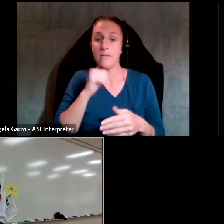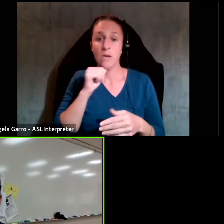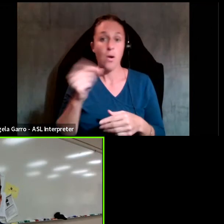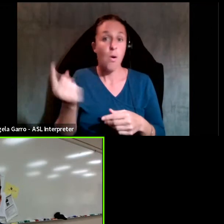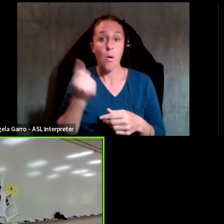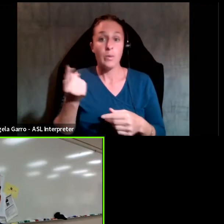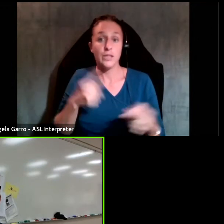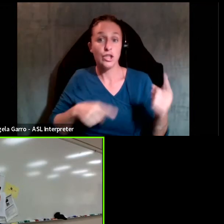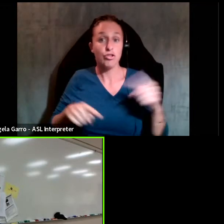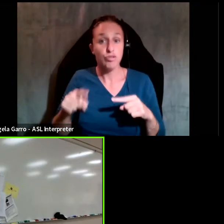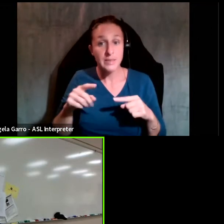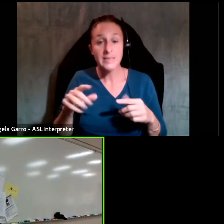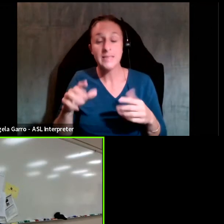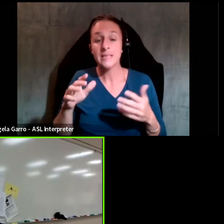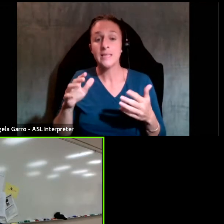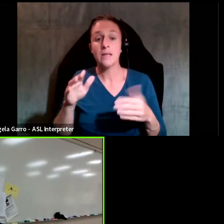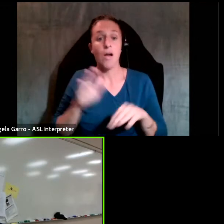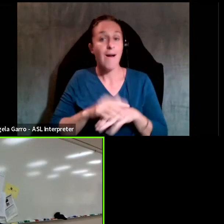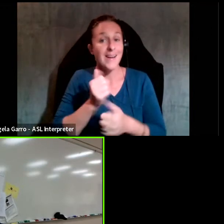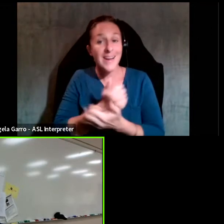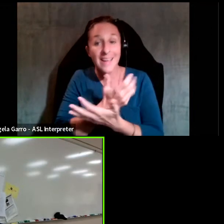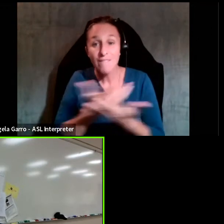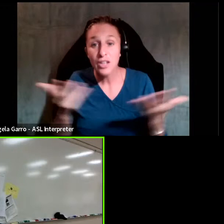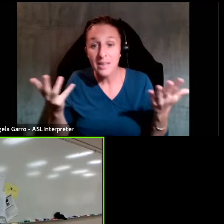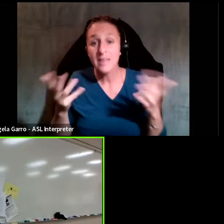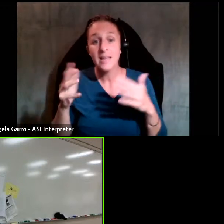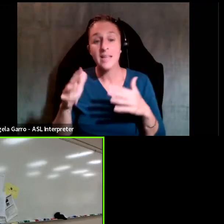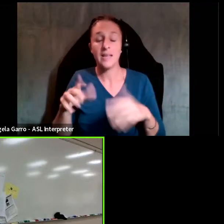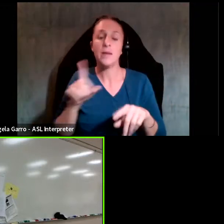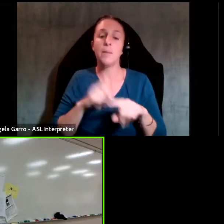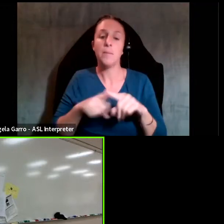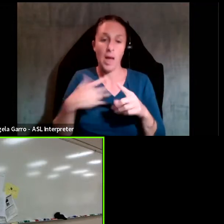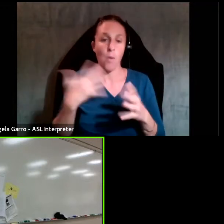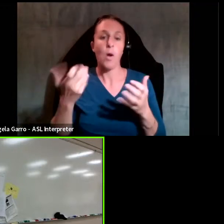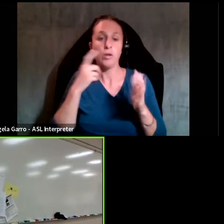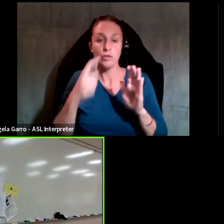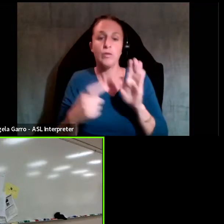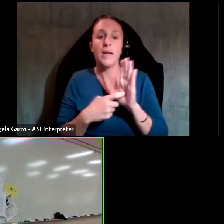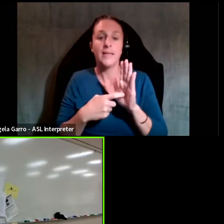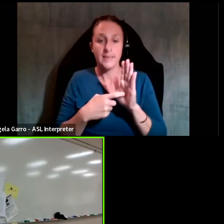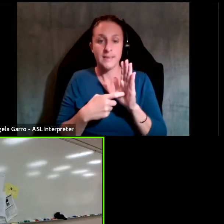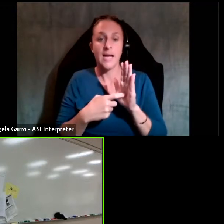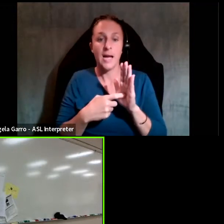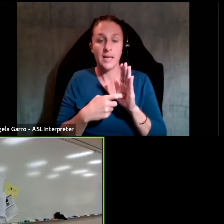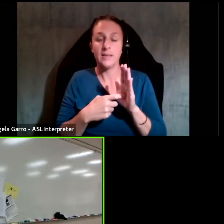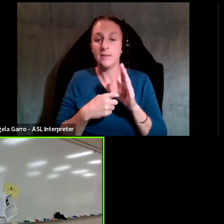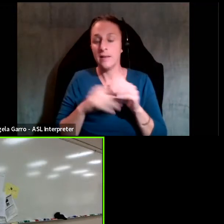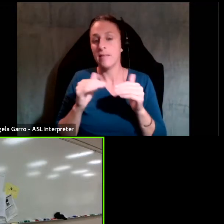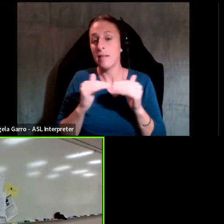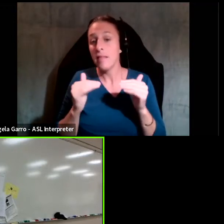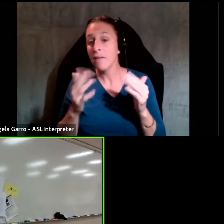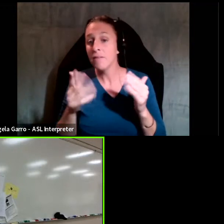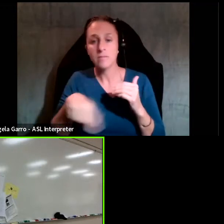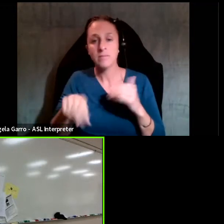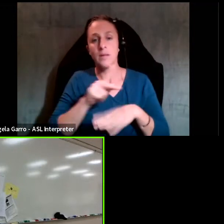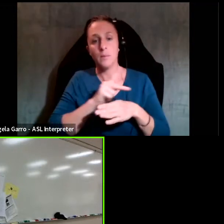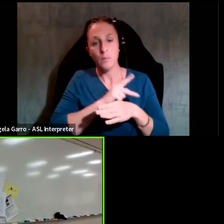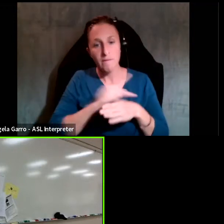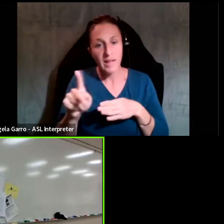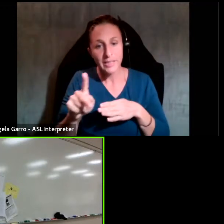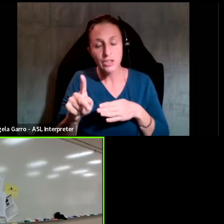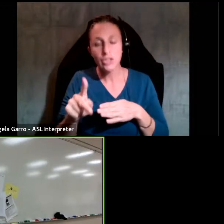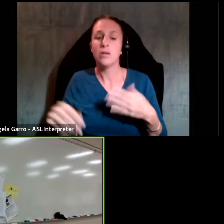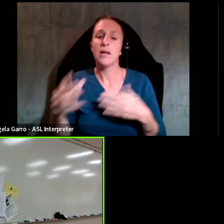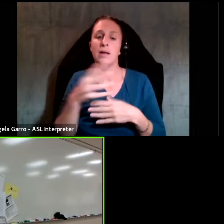agree on everything at the table, but I do want to recognize the level of professionalism and the work